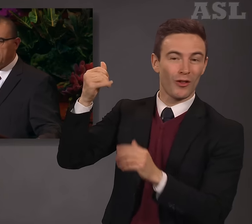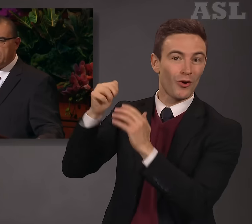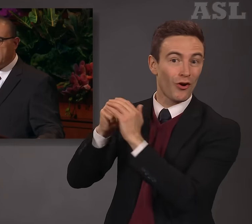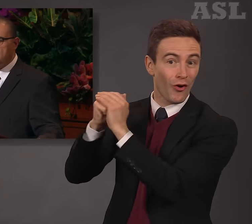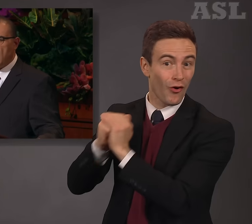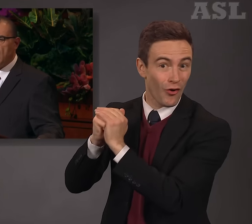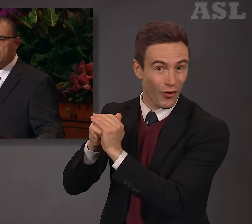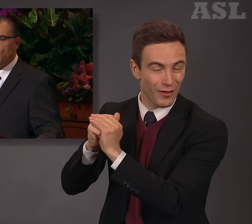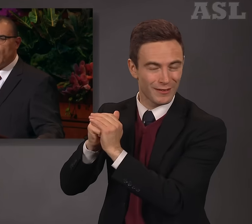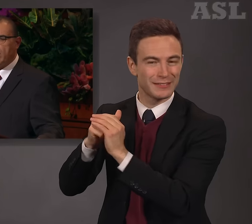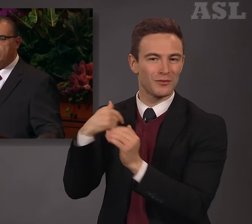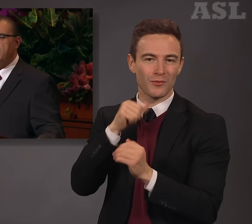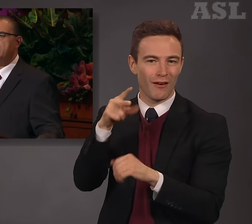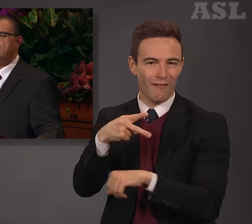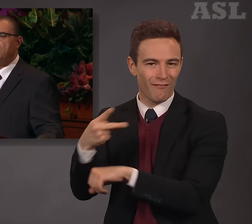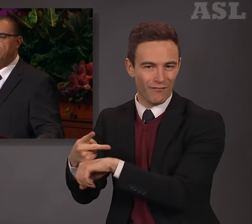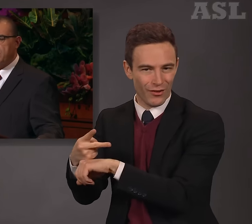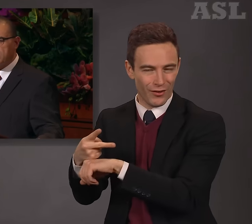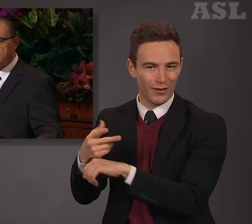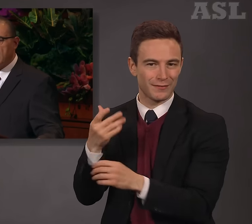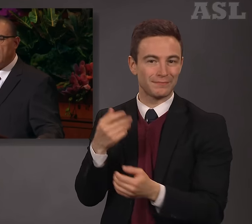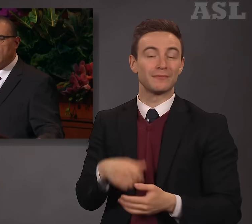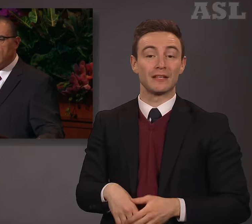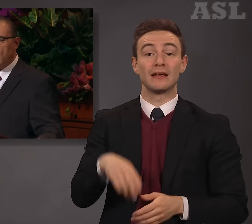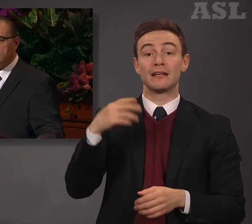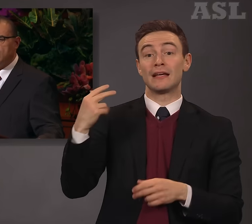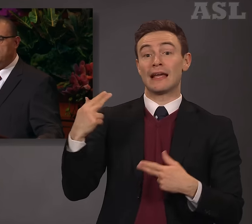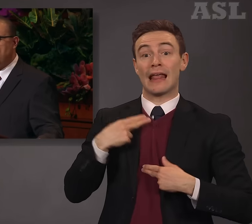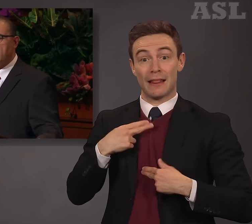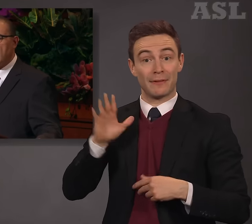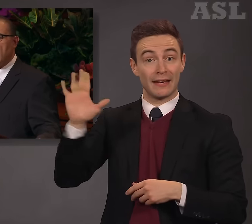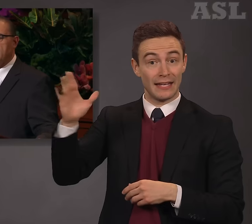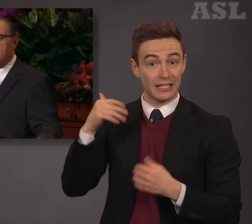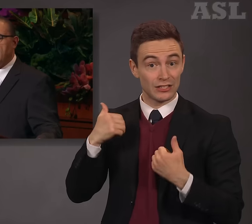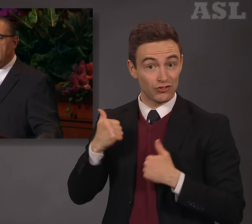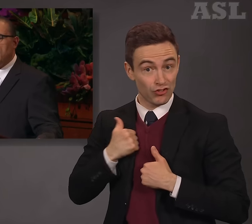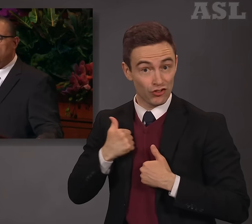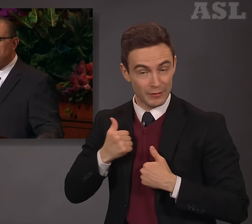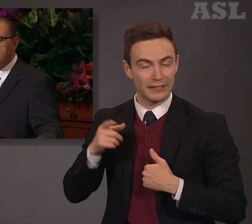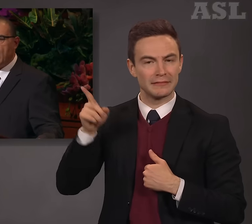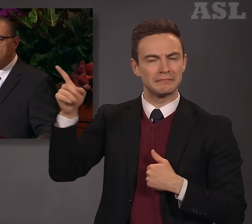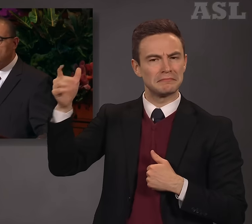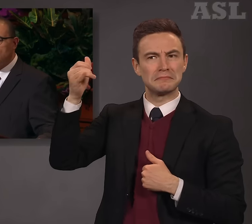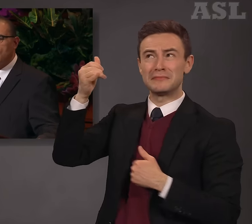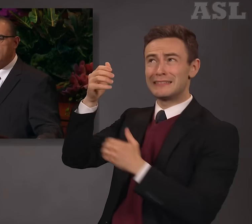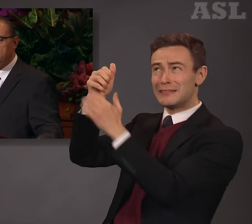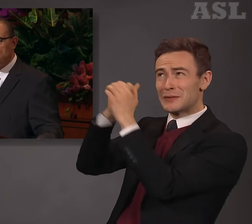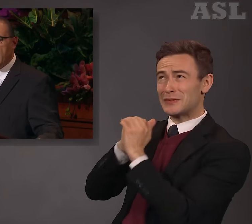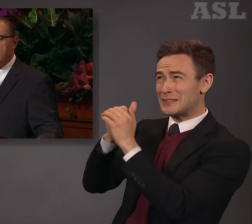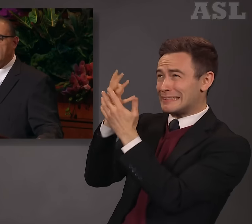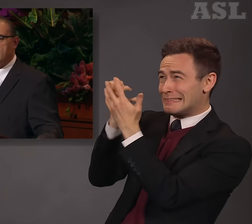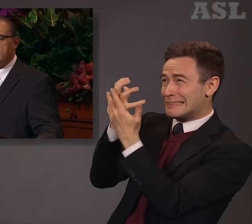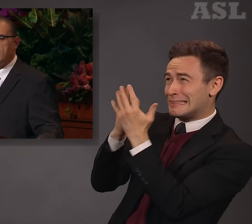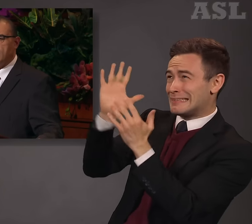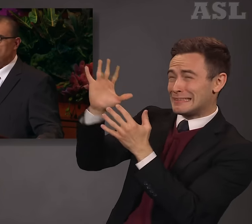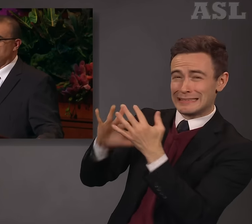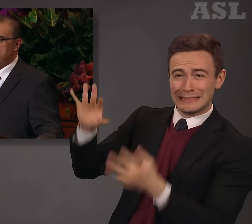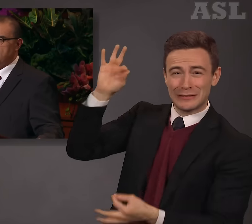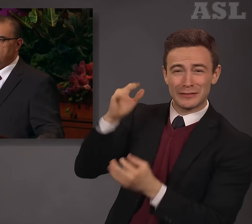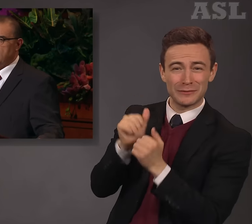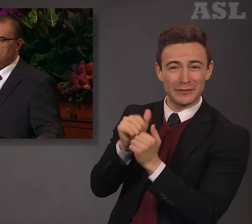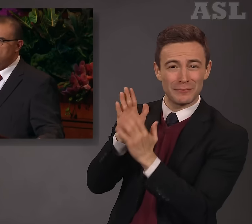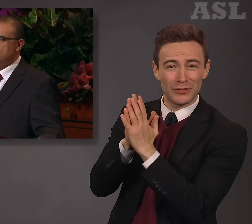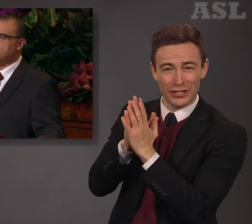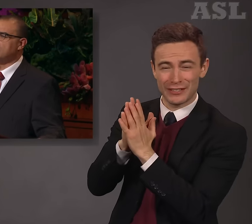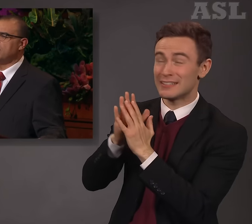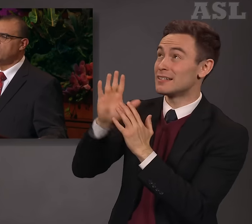Helaman and his army, while facing their afflictions, called upon God, pouring out their souls in prayer. They